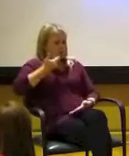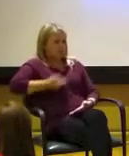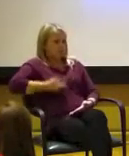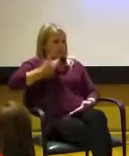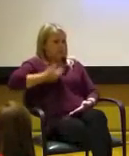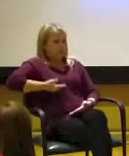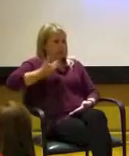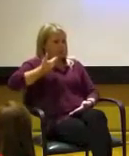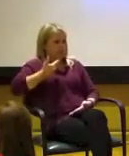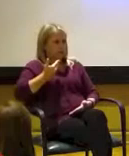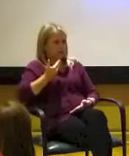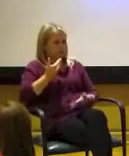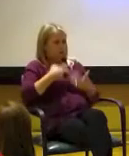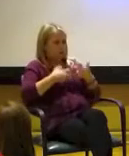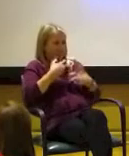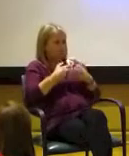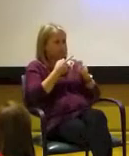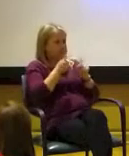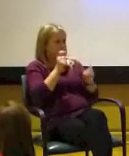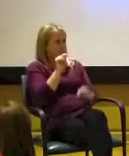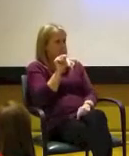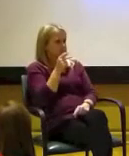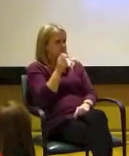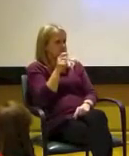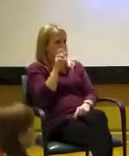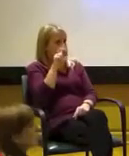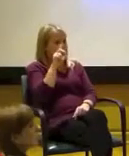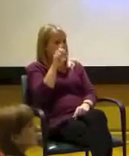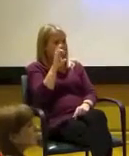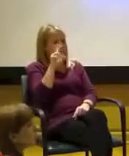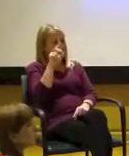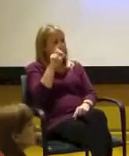related to a tethered cord.